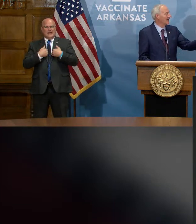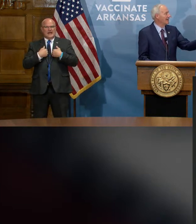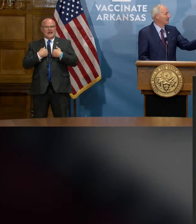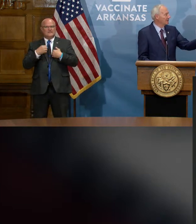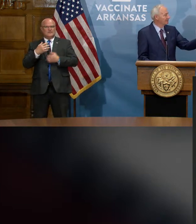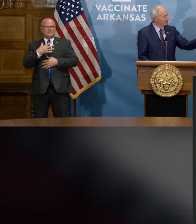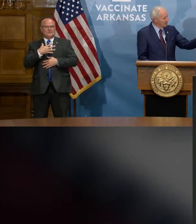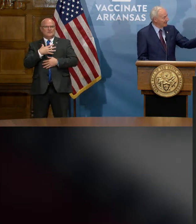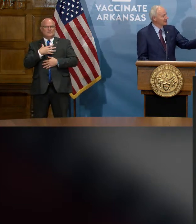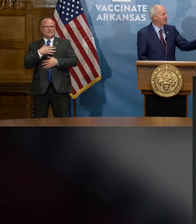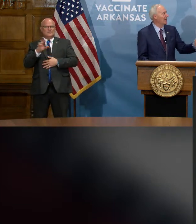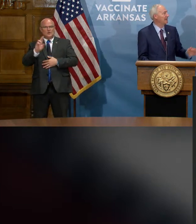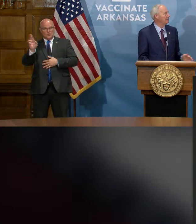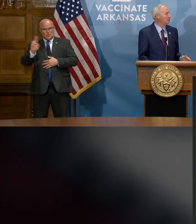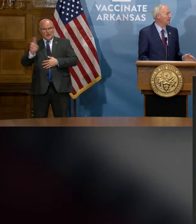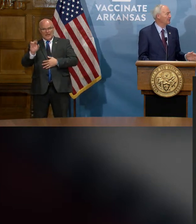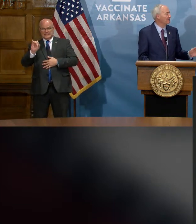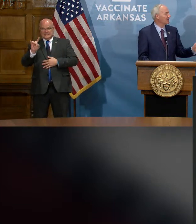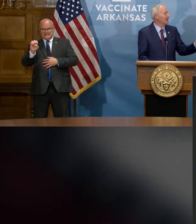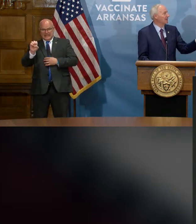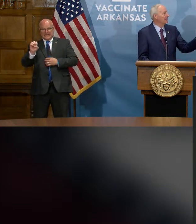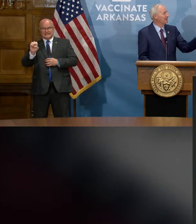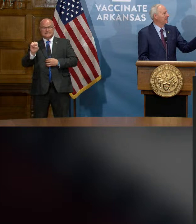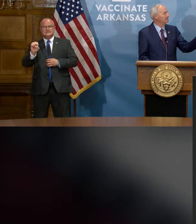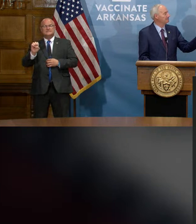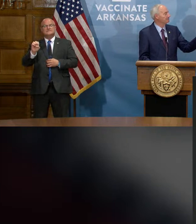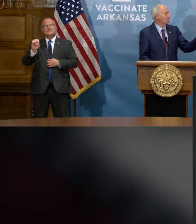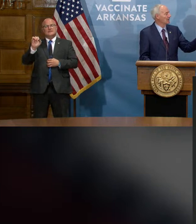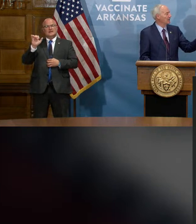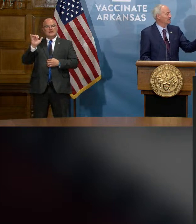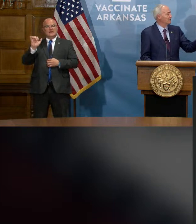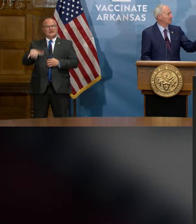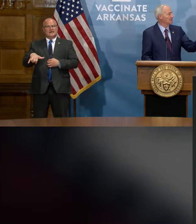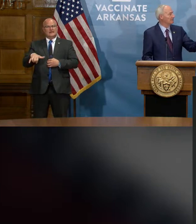look on the right side, if you will, the